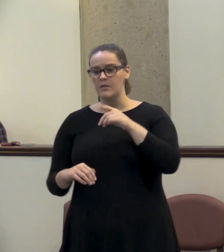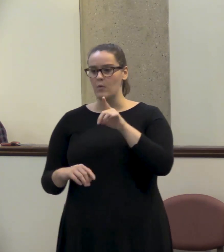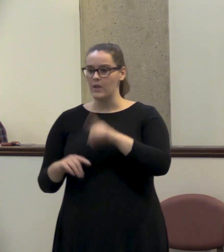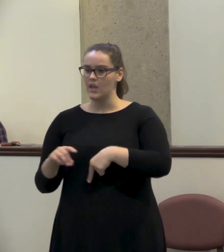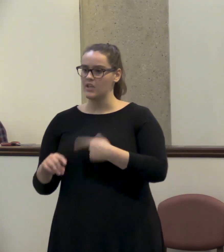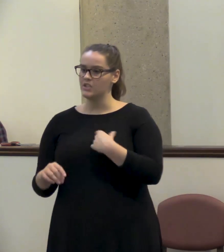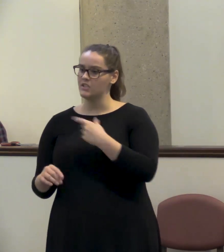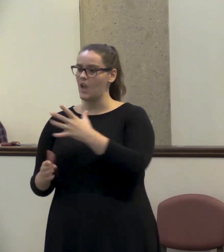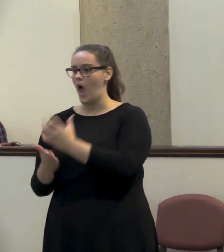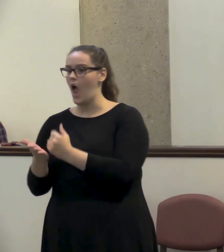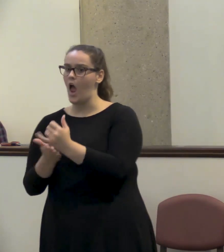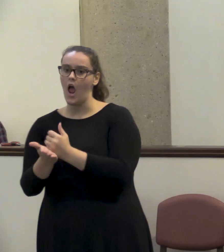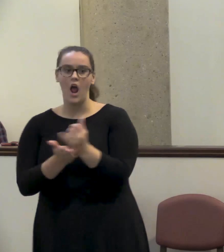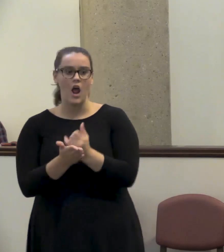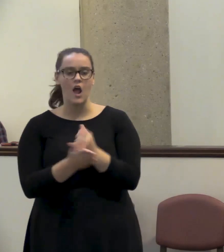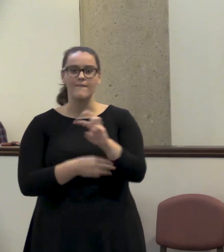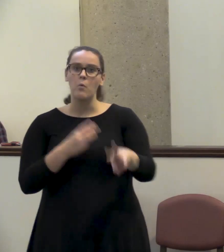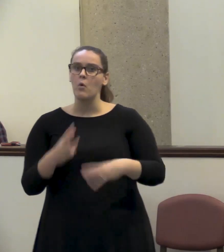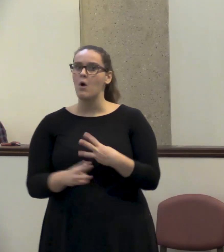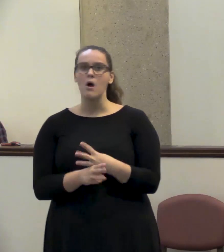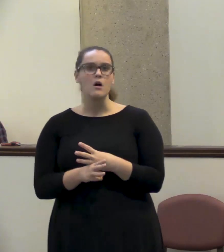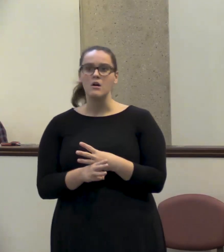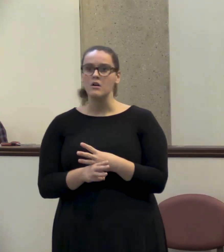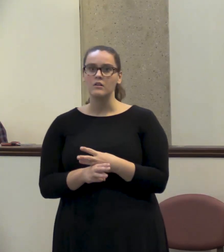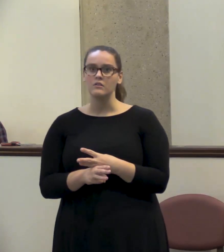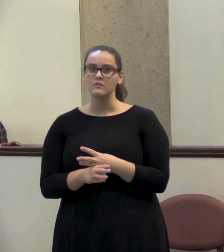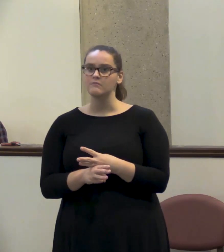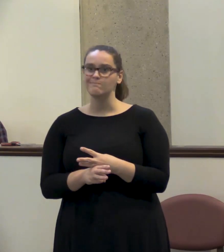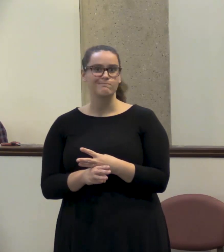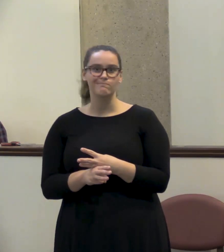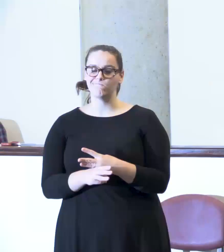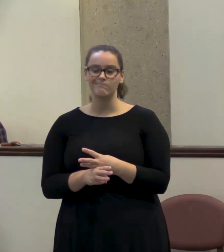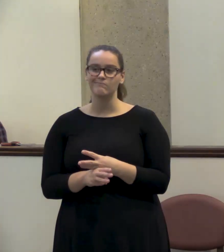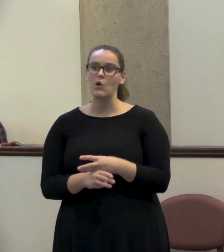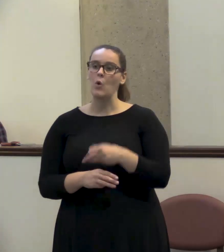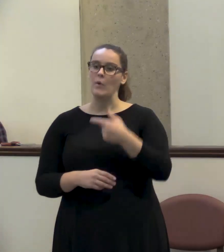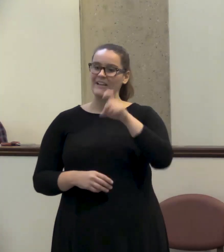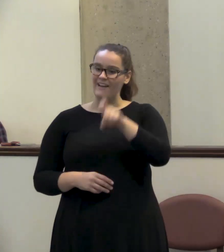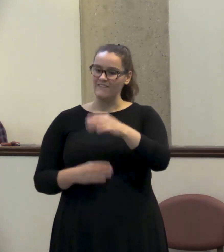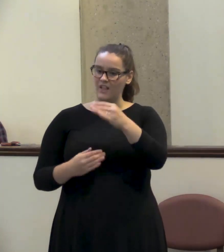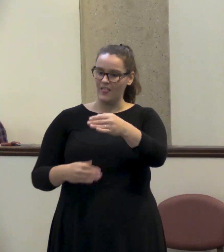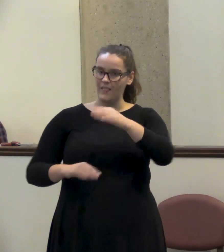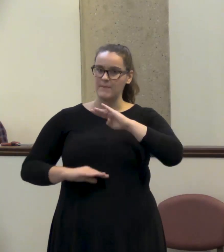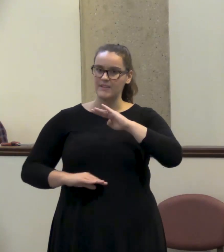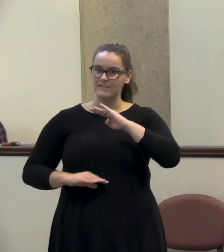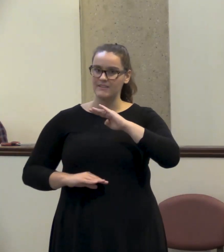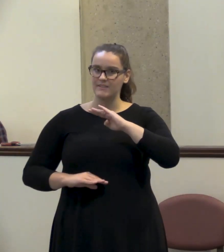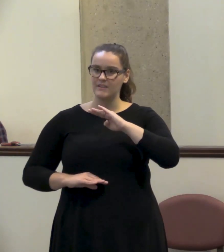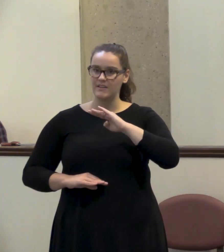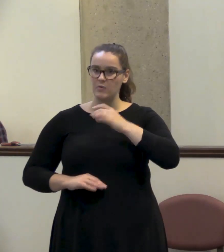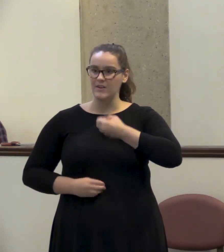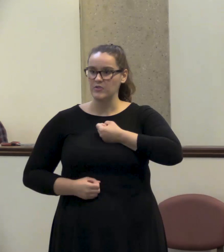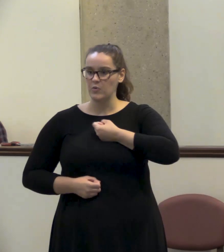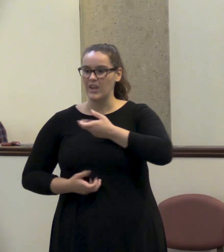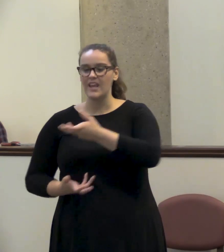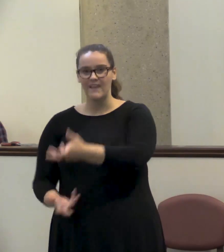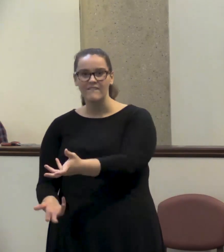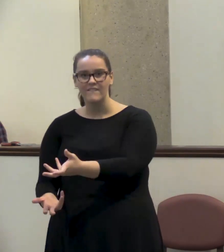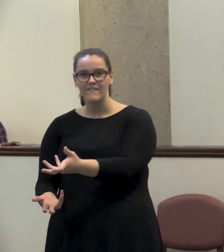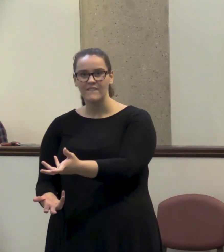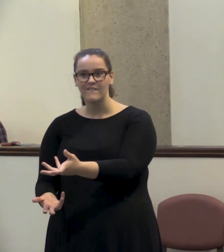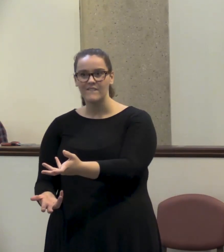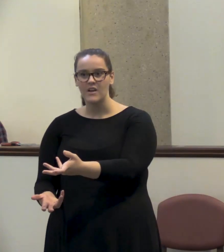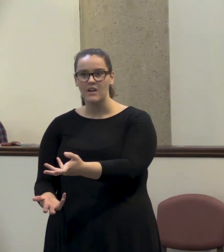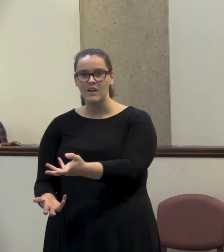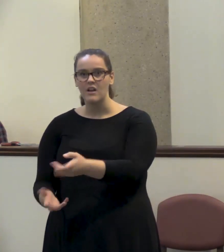world and actually sacrifice for it. Now, that's a term that we don't like to hear much, let alone